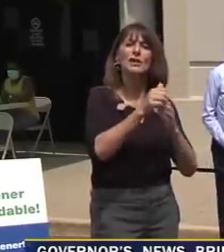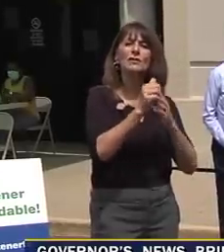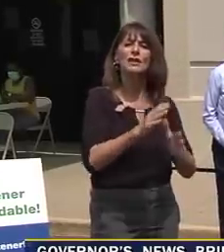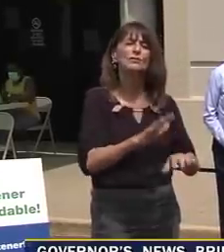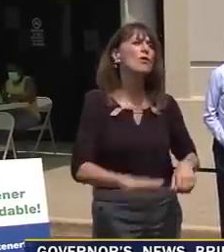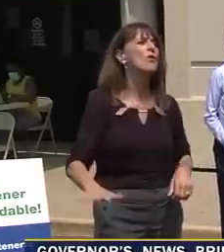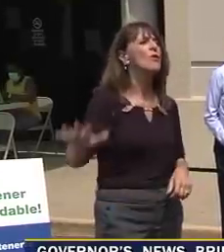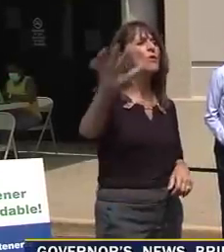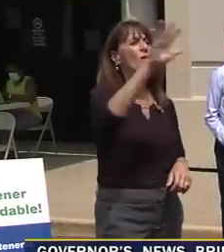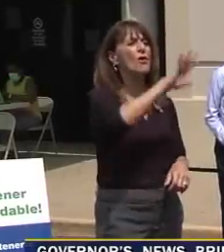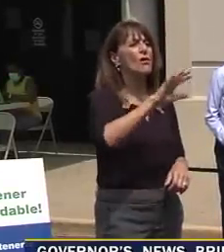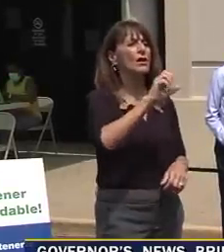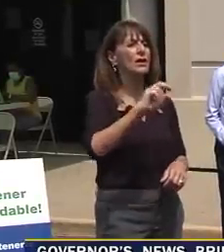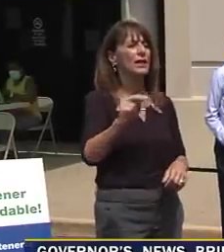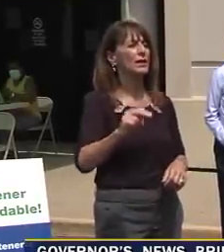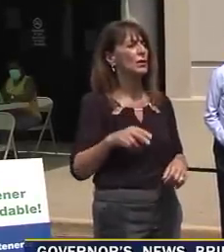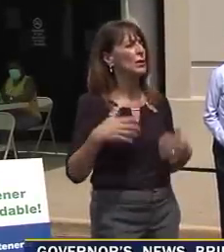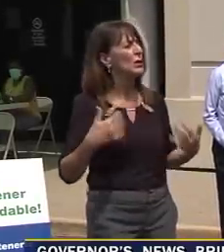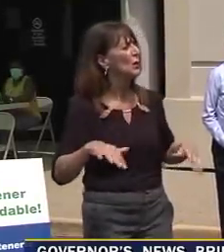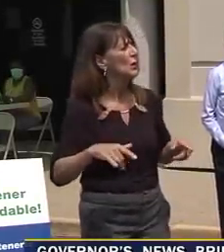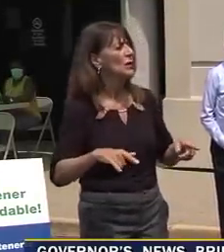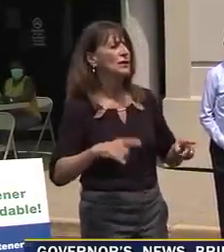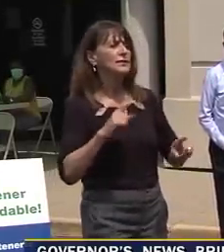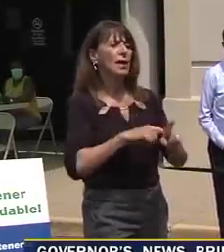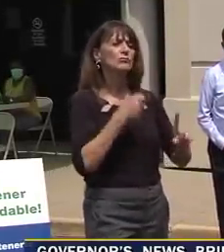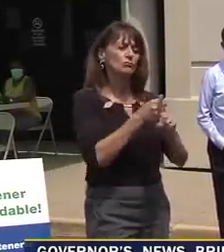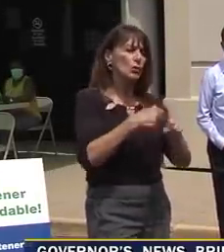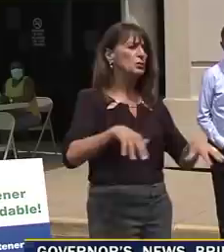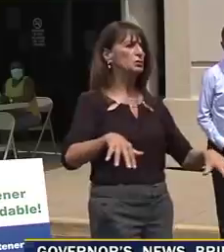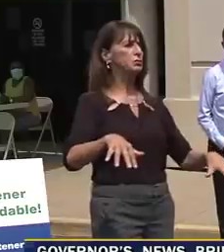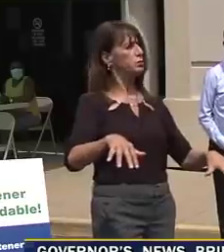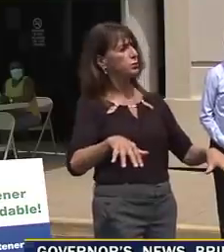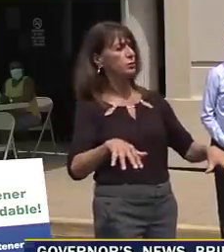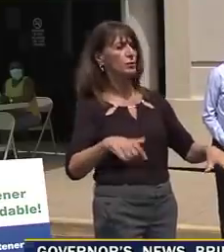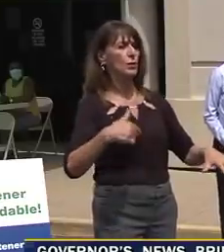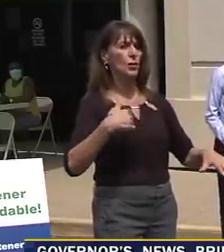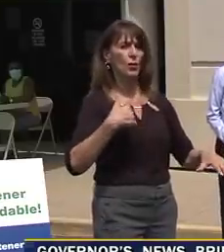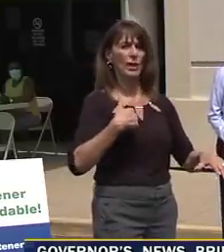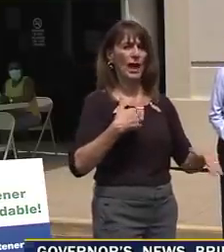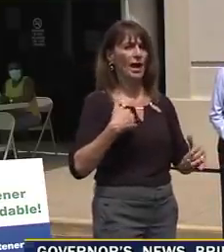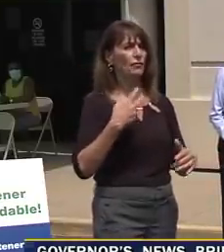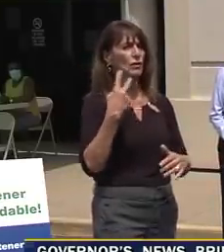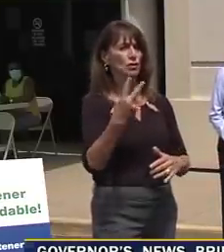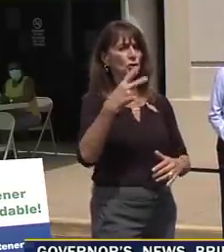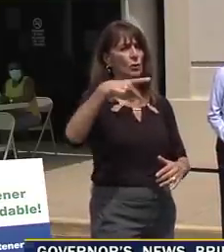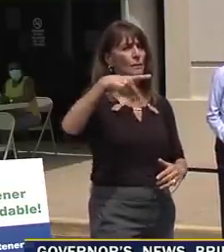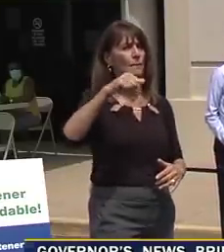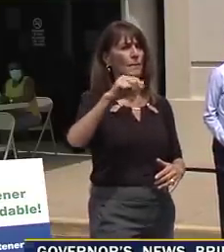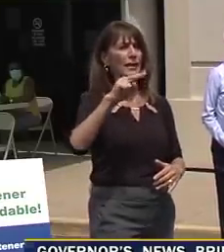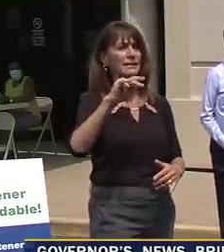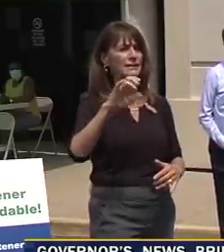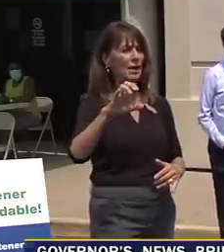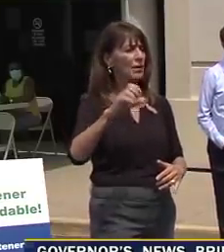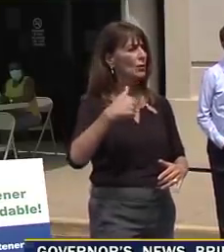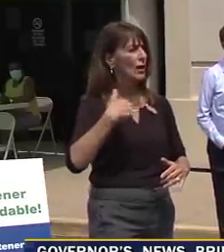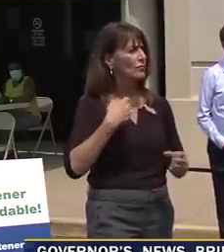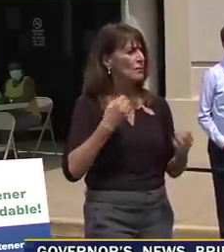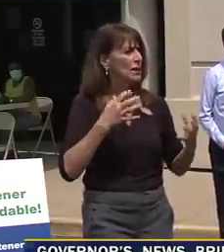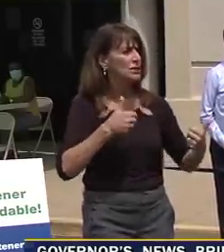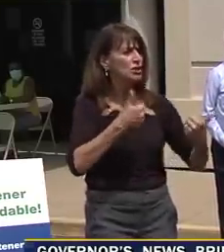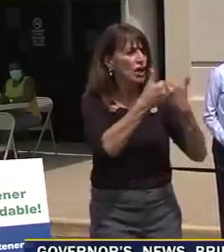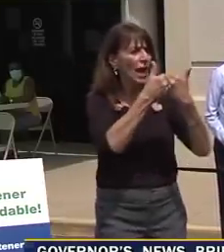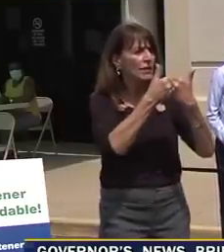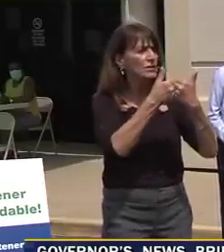the state. In these unprecedented times where we find ourselves living in dual pandemics and faced with the challenge of yet